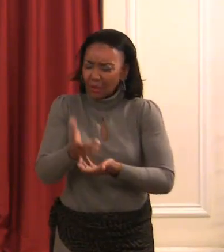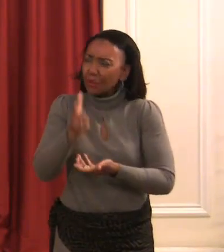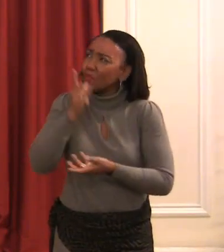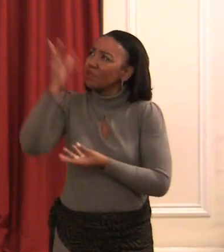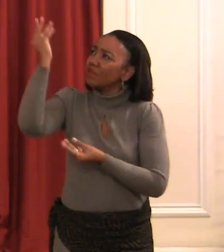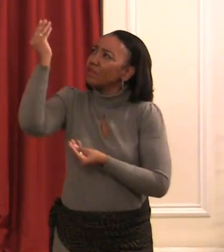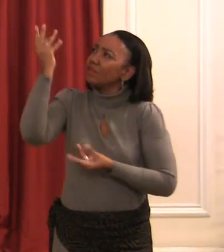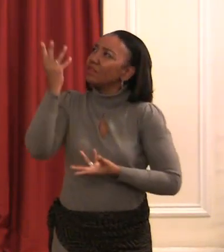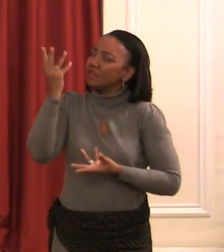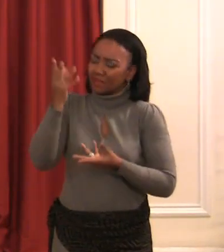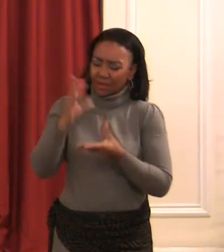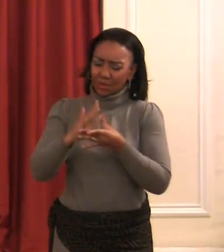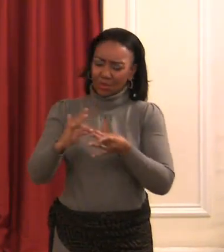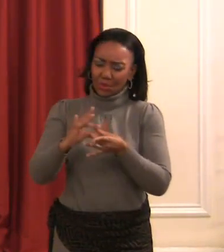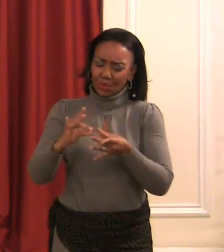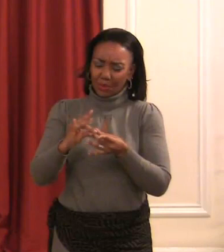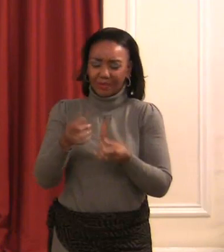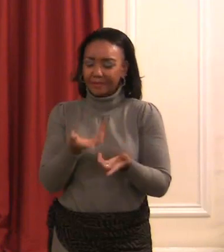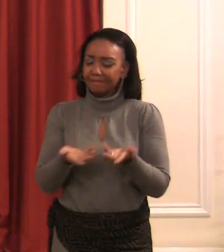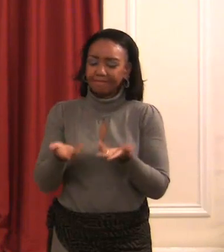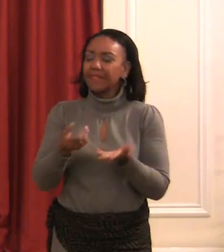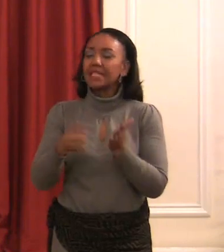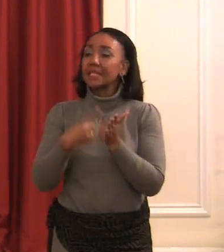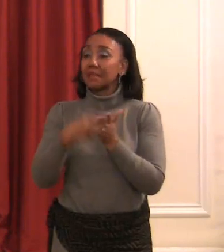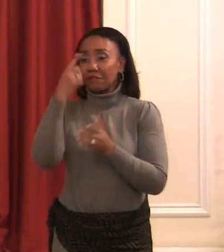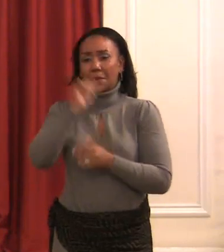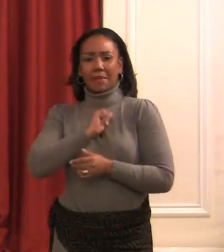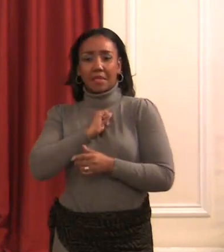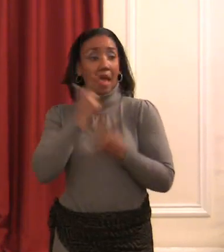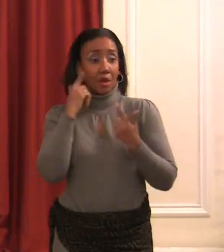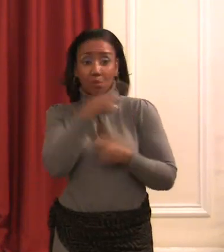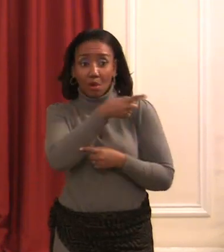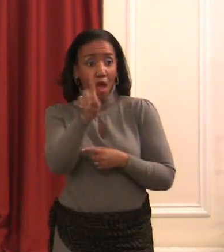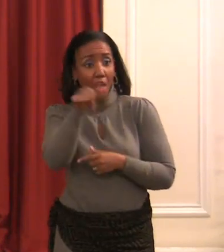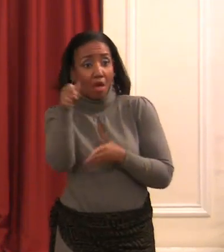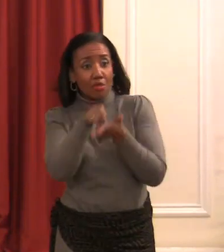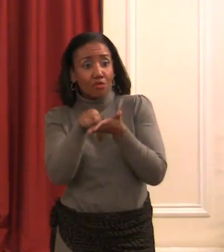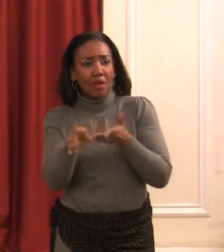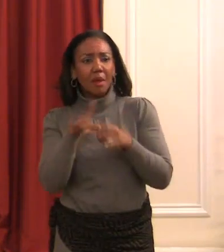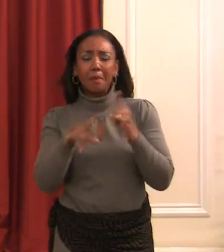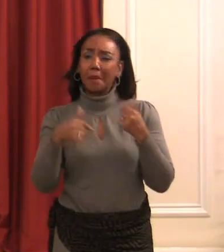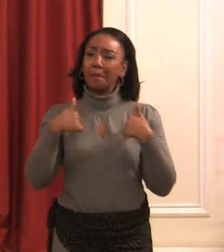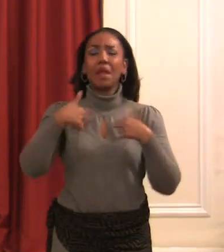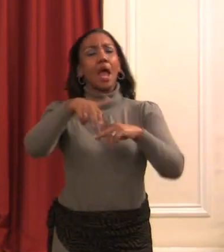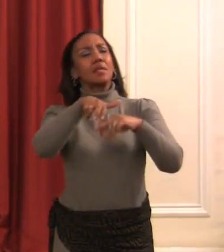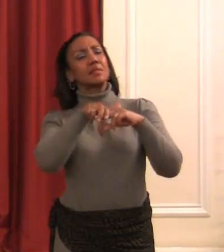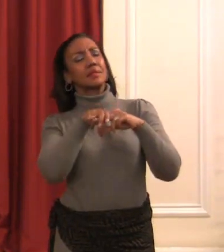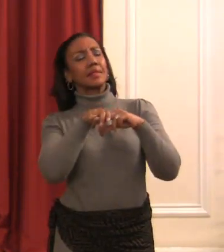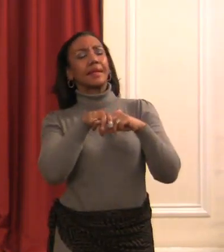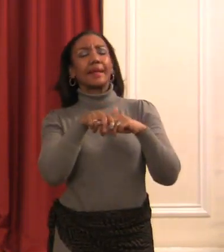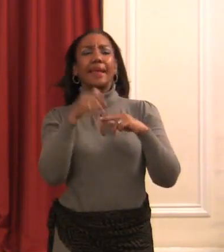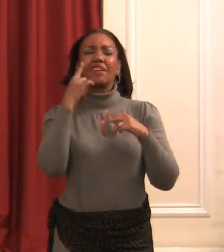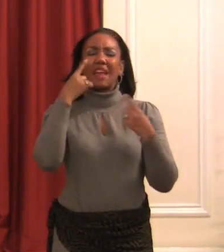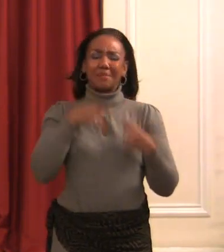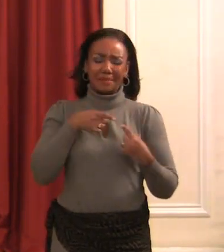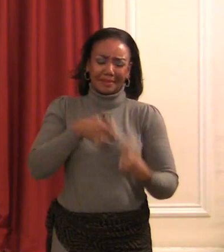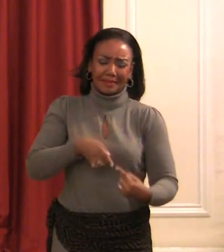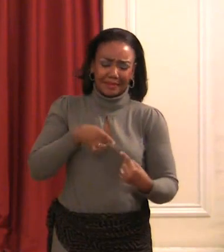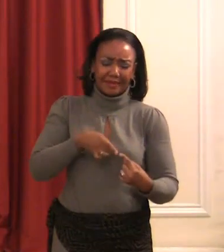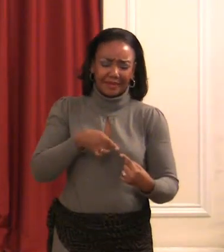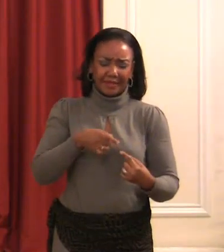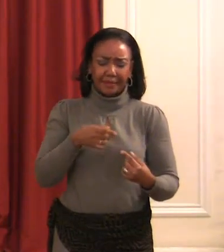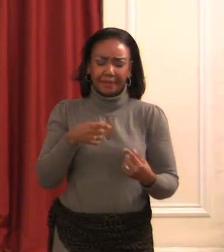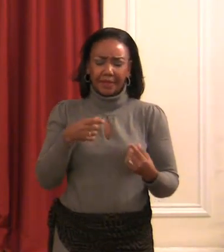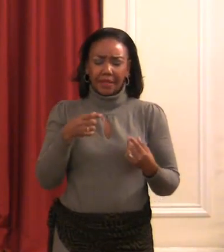really telling the story. And sometimes, especially for me, I don't know about any other writers, when I sit down and I'm having issues, I have